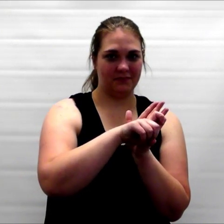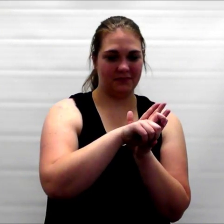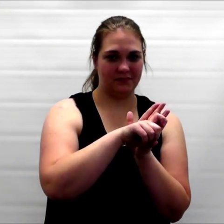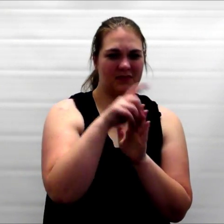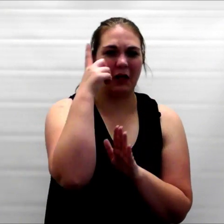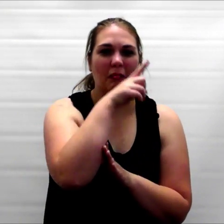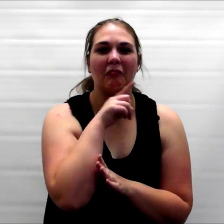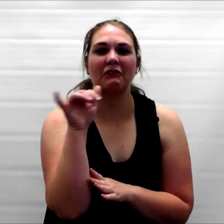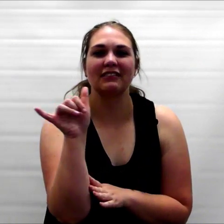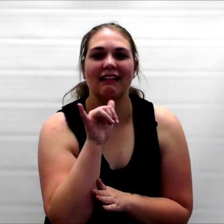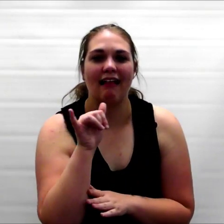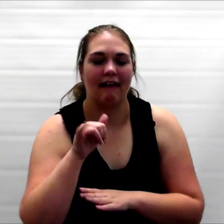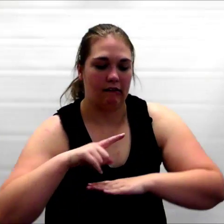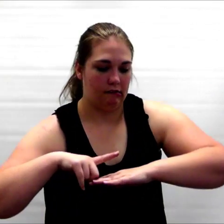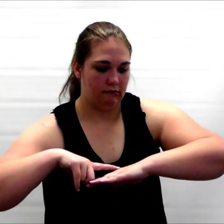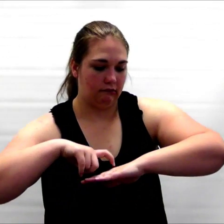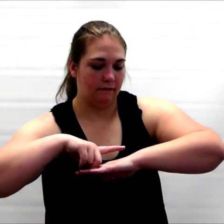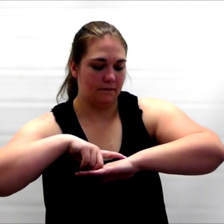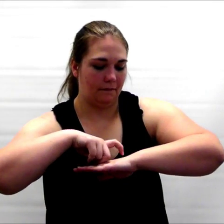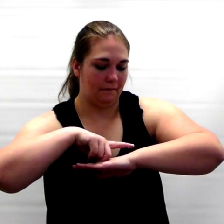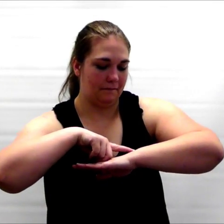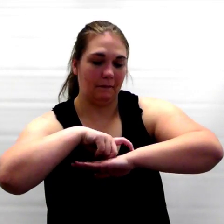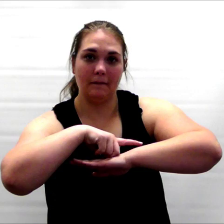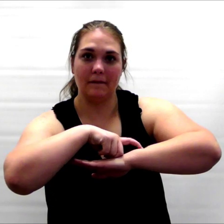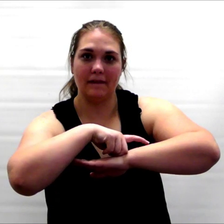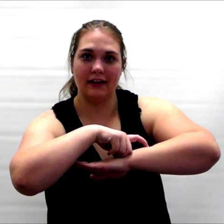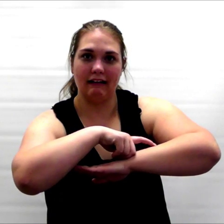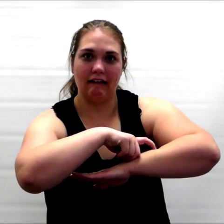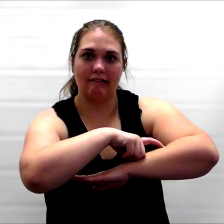because it looks like a caterpillar crawling.